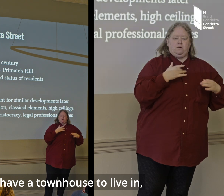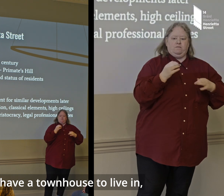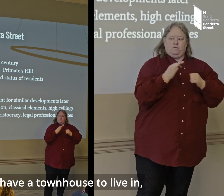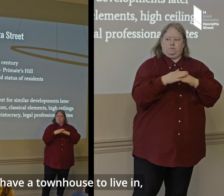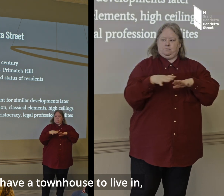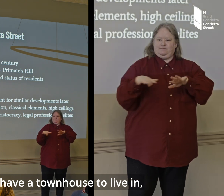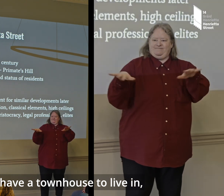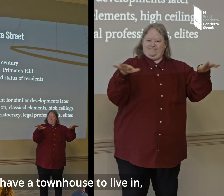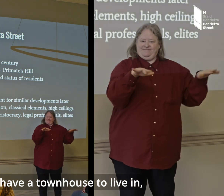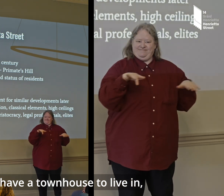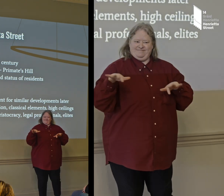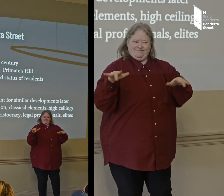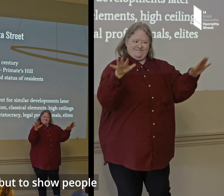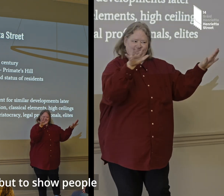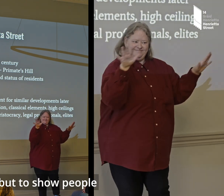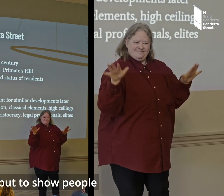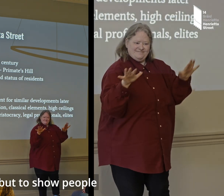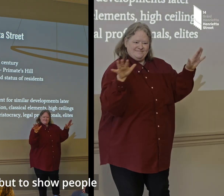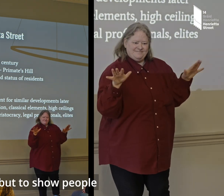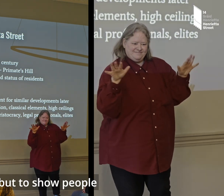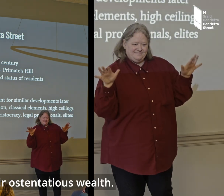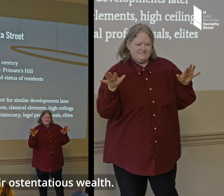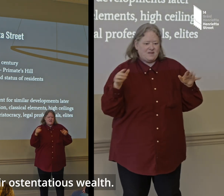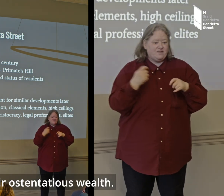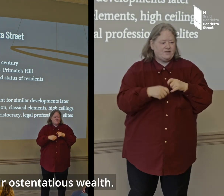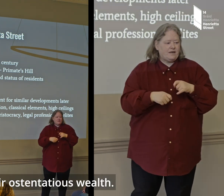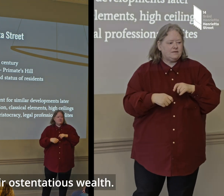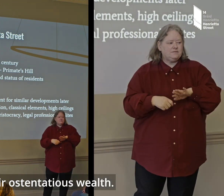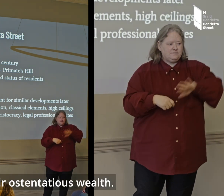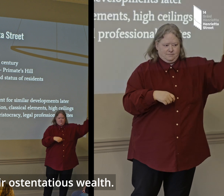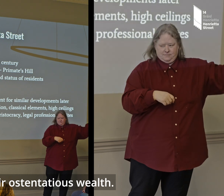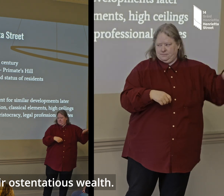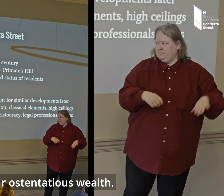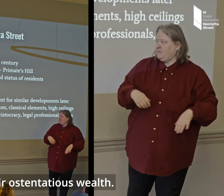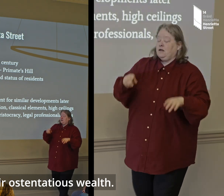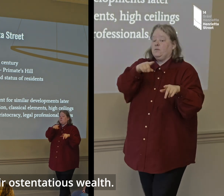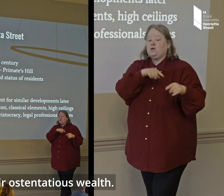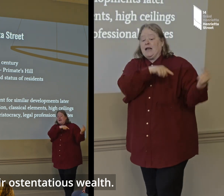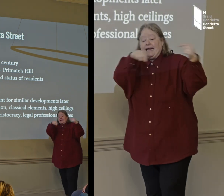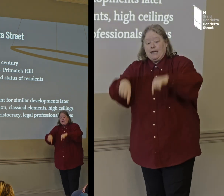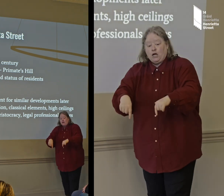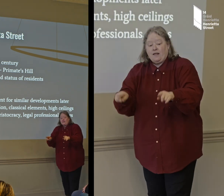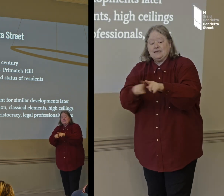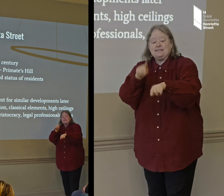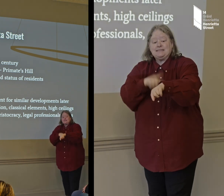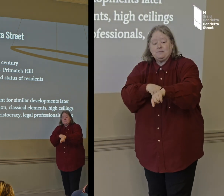have a townhouse to live in, but to show people their ostentatious